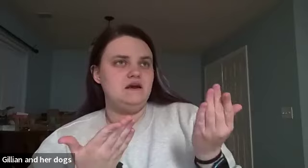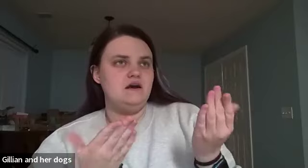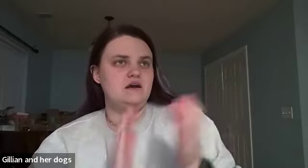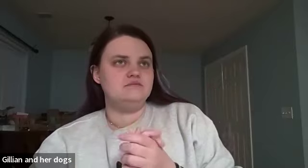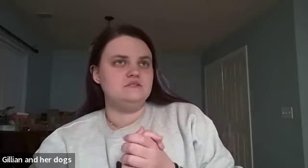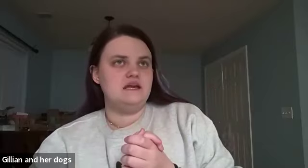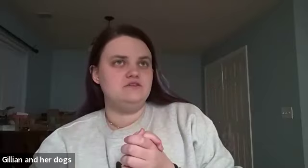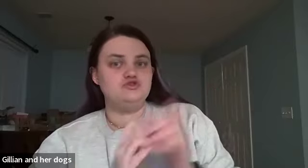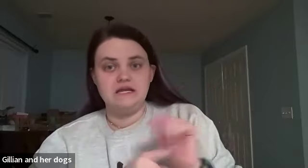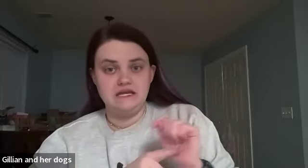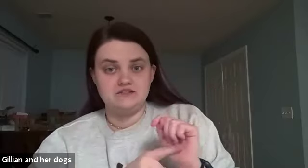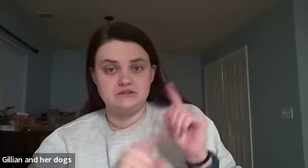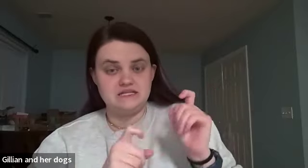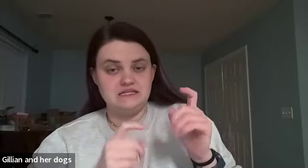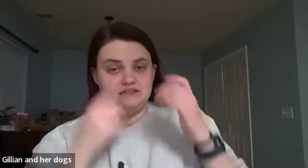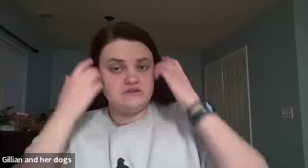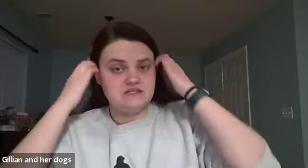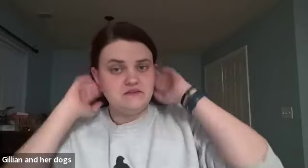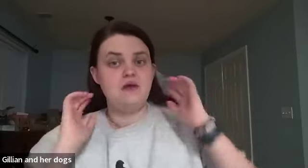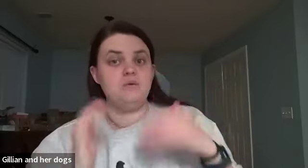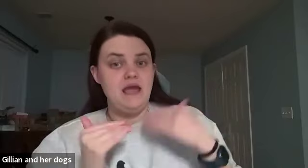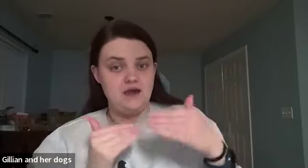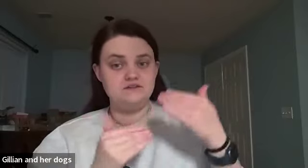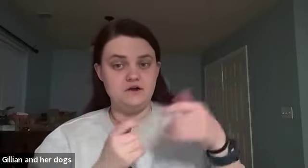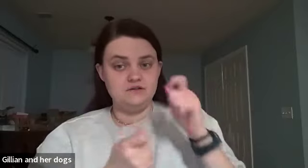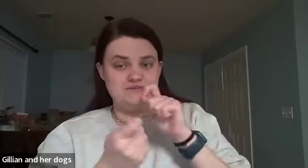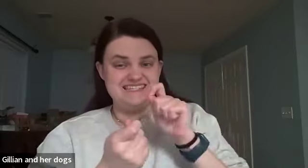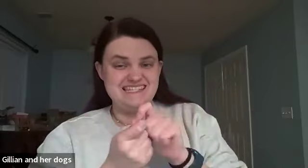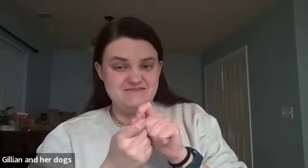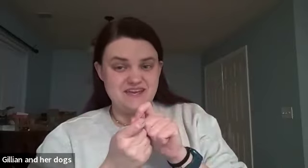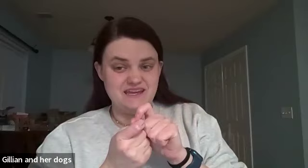providing like trainings or testings or things like that, where we have to follow a specific